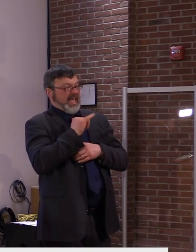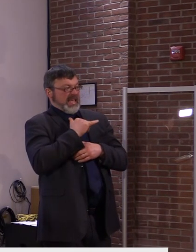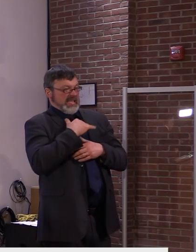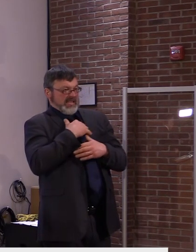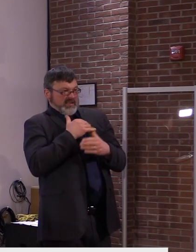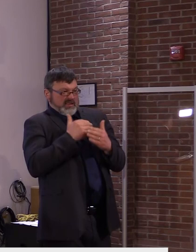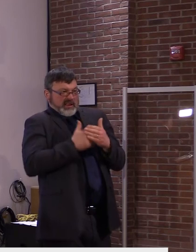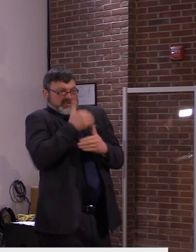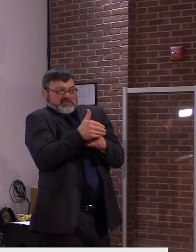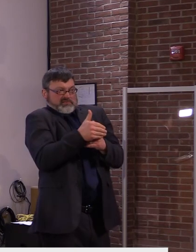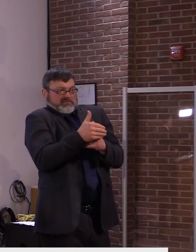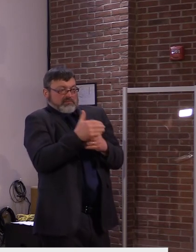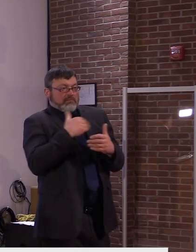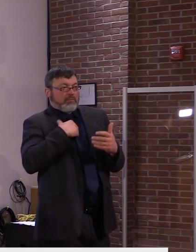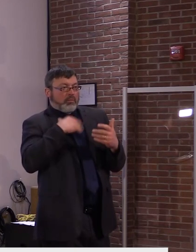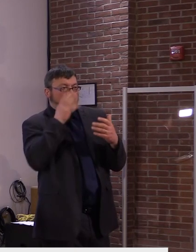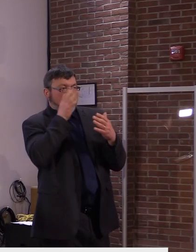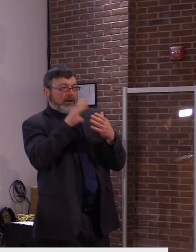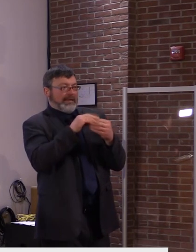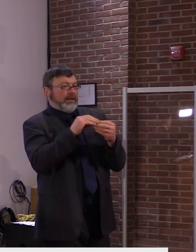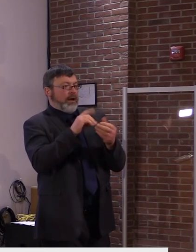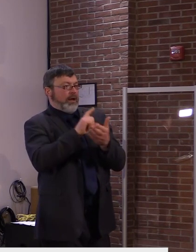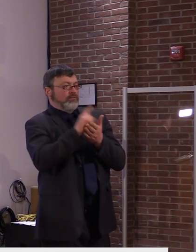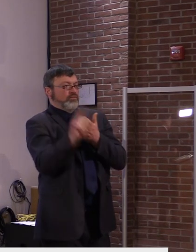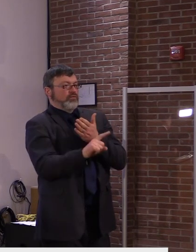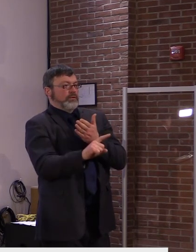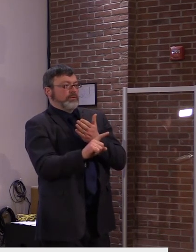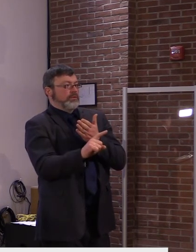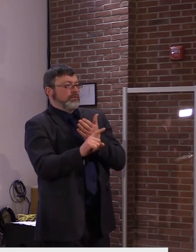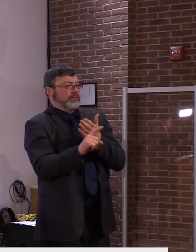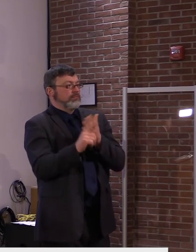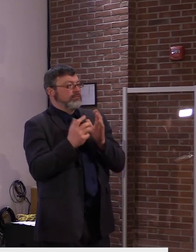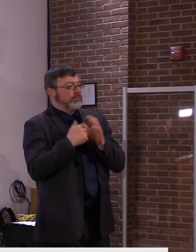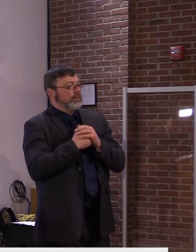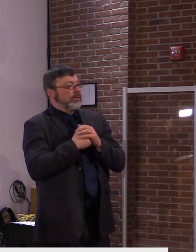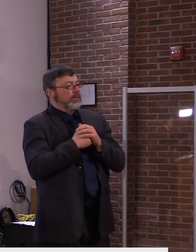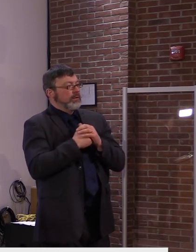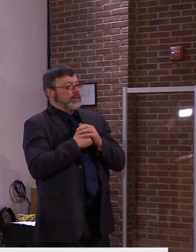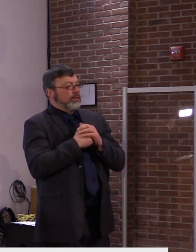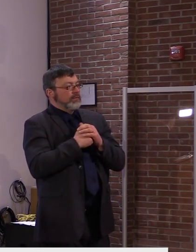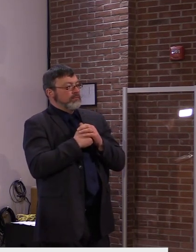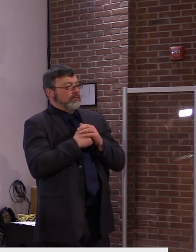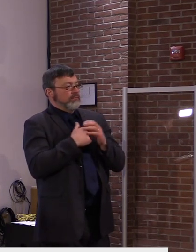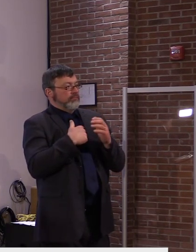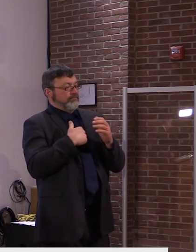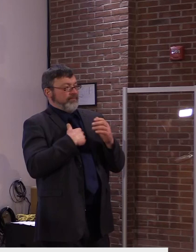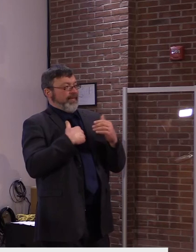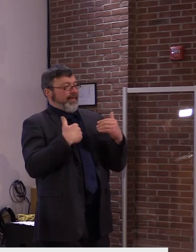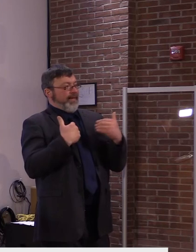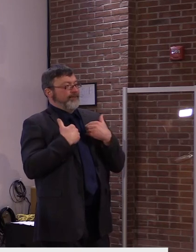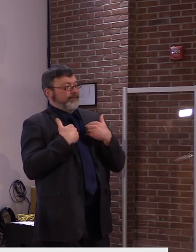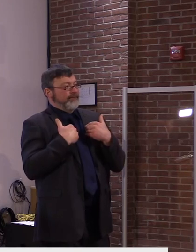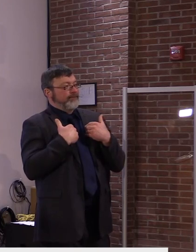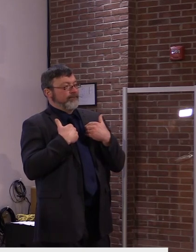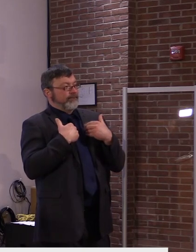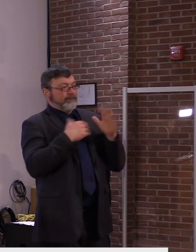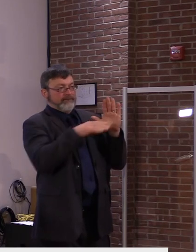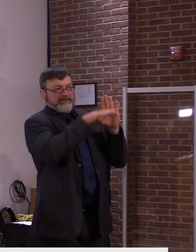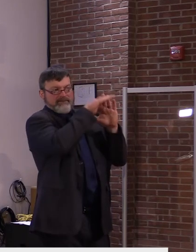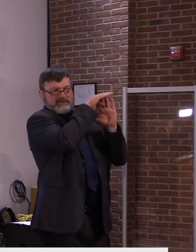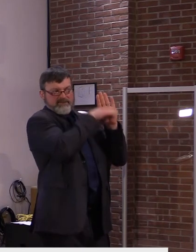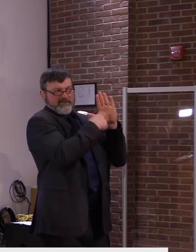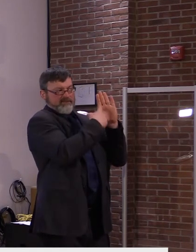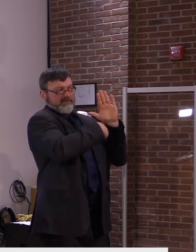guidance document, which is about 40 pages. As I mentioned, our current music guidance is embedded in that larger document, and we'll be pulling that out essentially